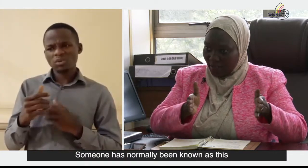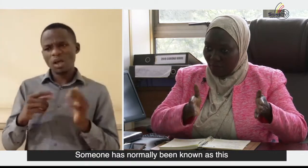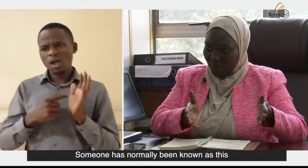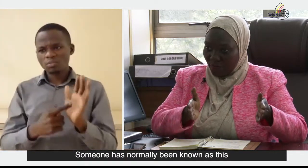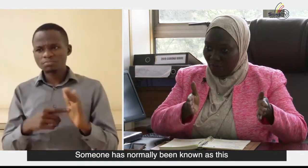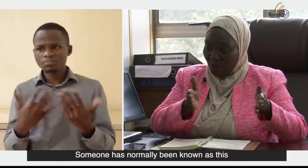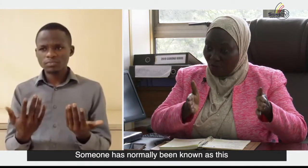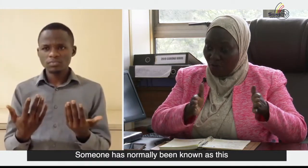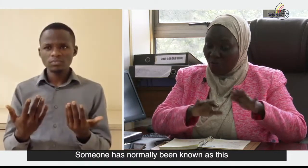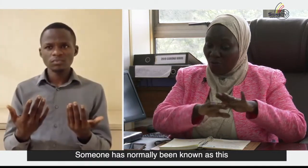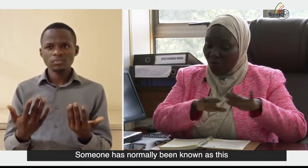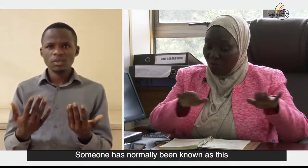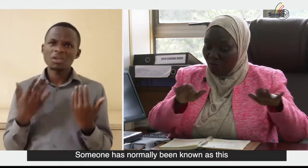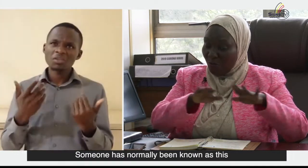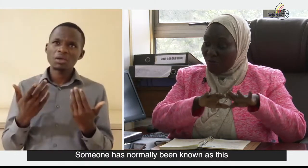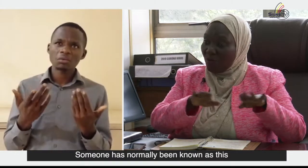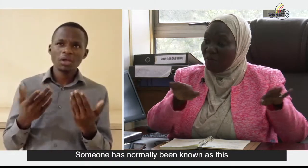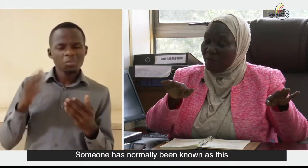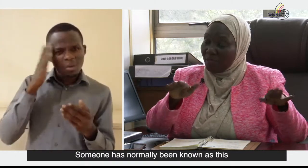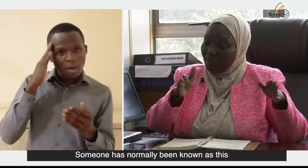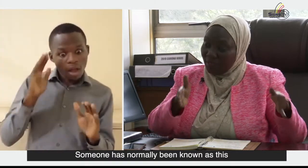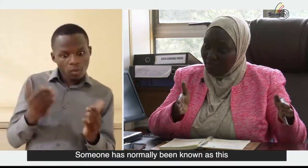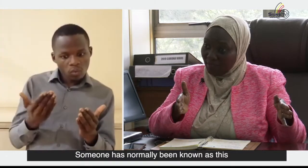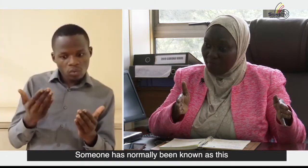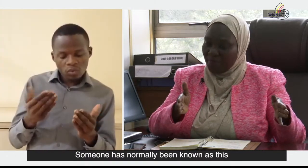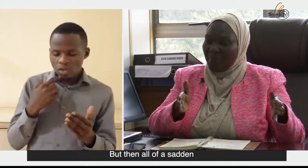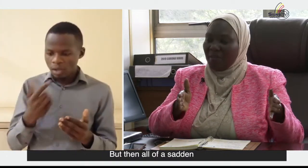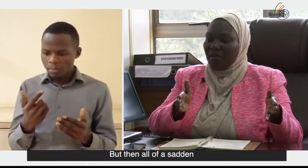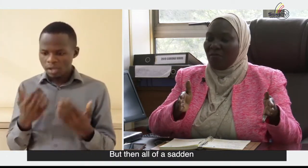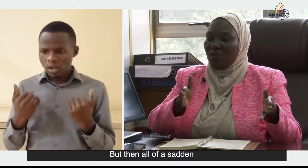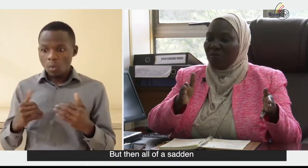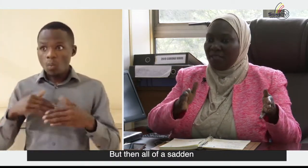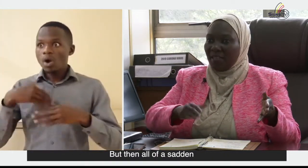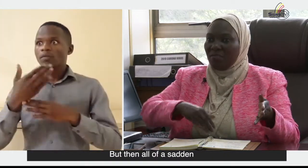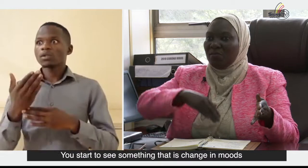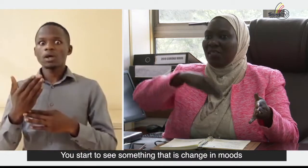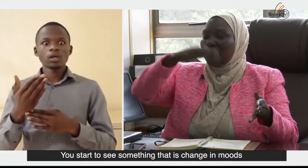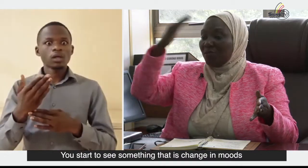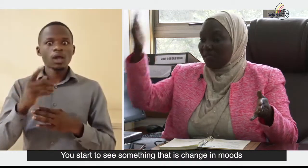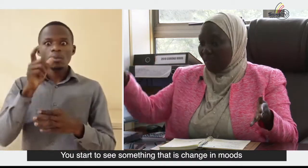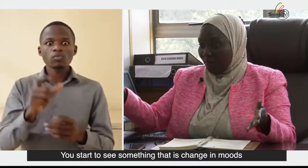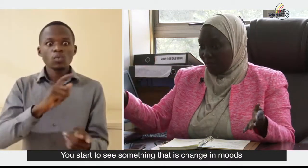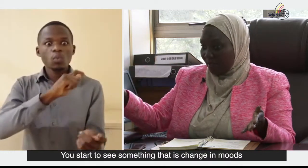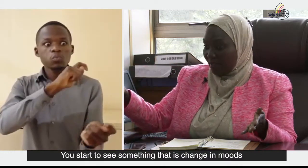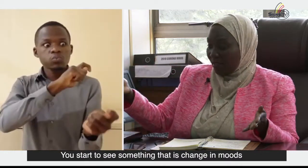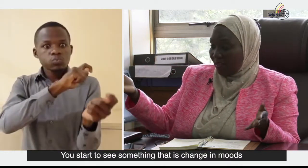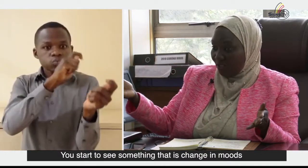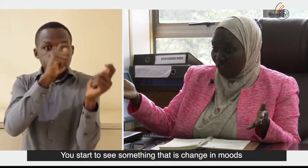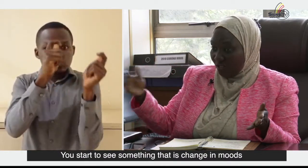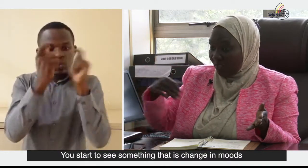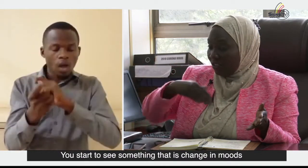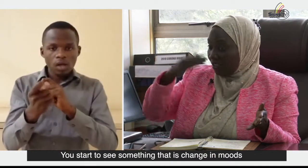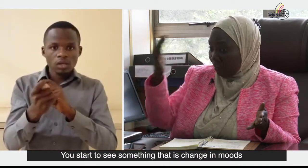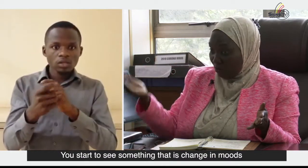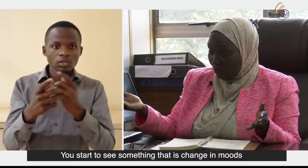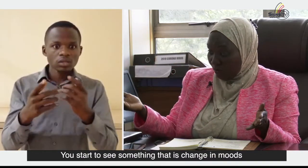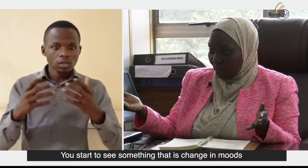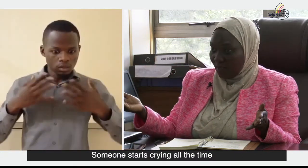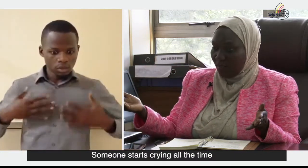of we've known them as this, but then all of a sudden we start to see something that is changing, a change in modes.